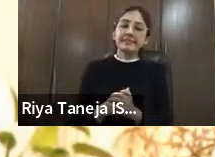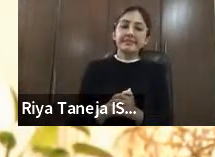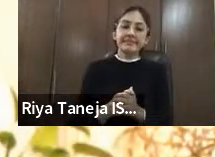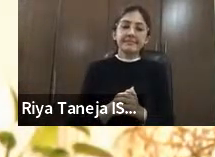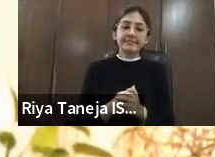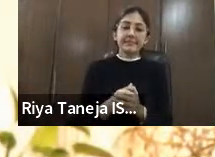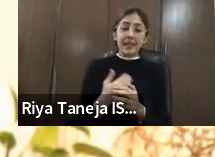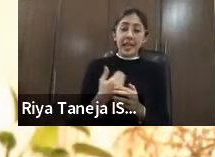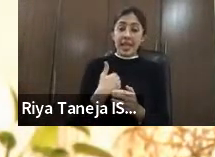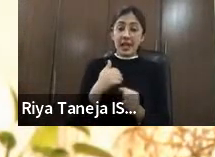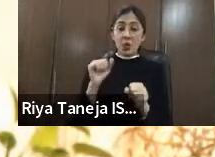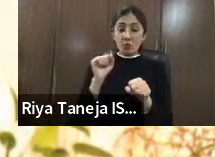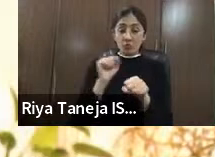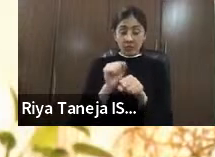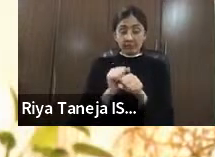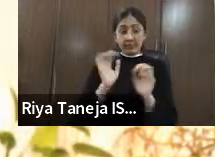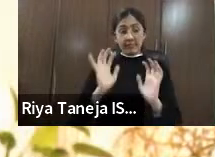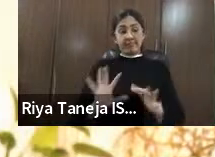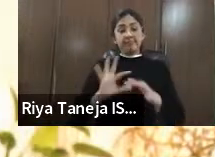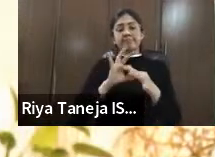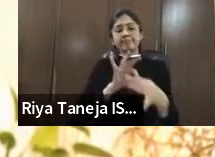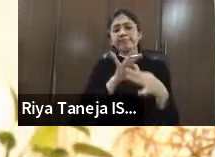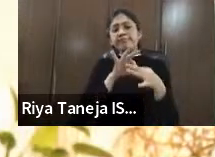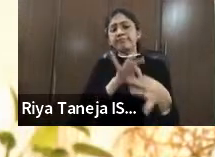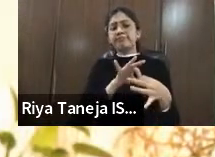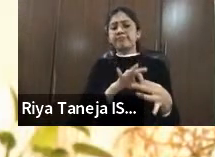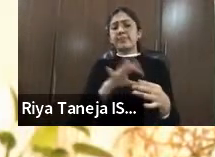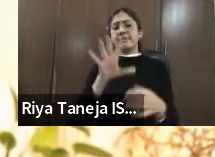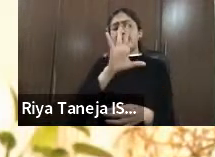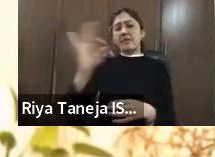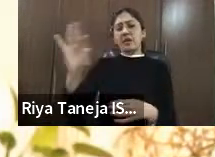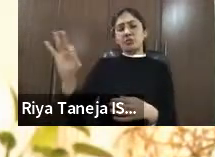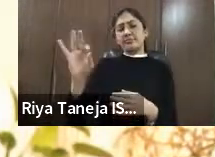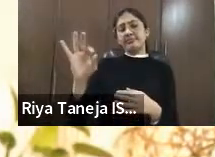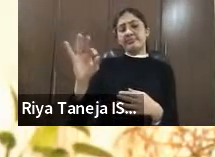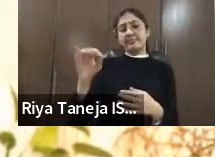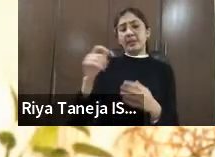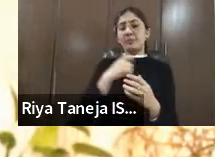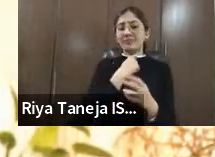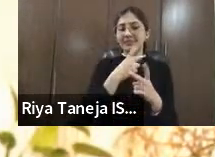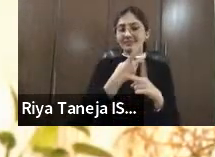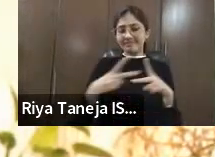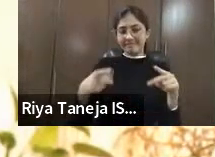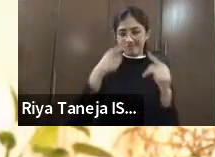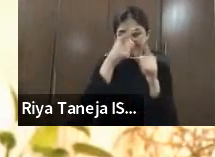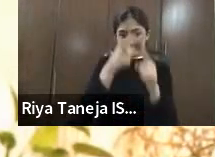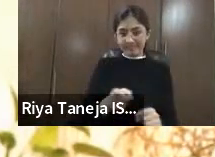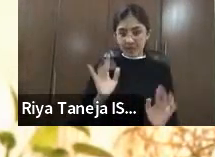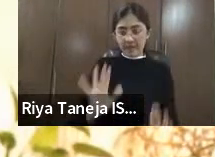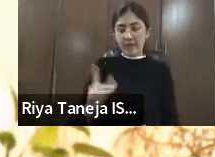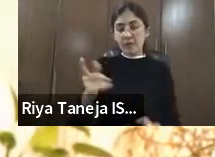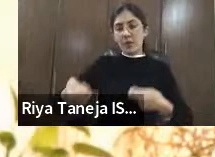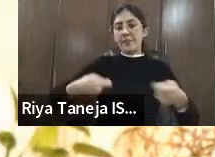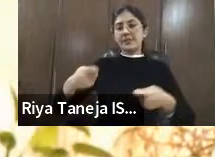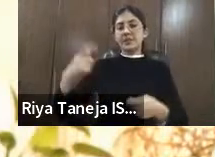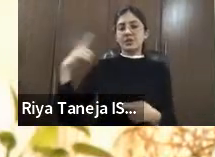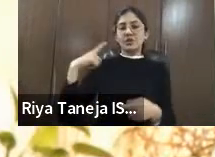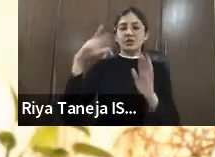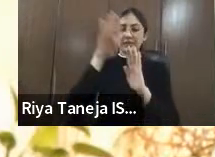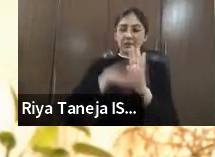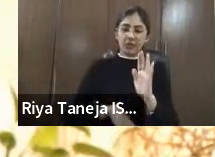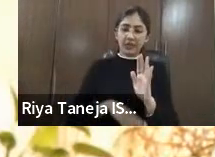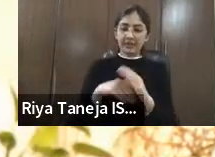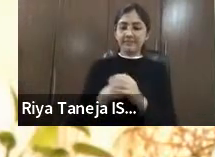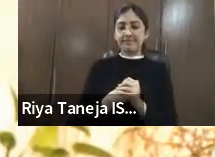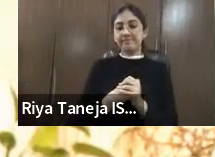I work closely with the Valuable 500 commitment, which focuses on putting disability on the business leadership agenda.